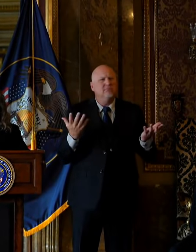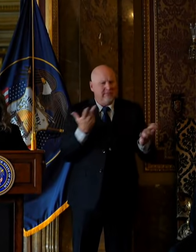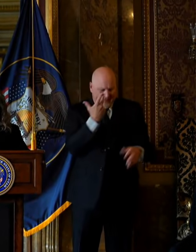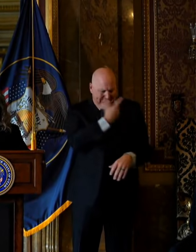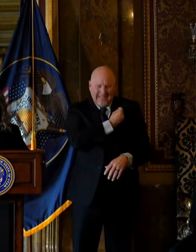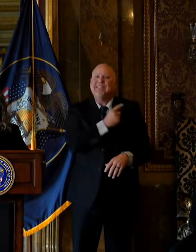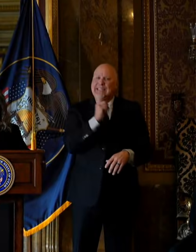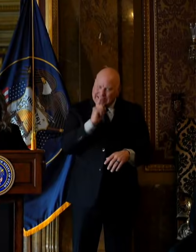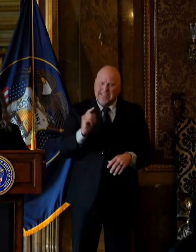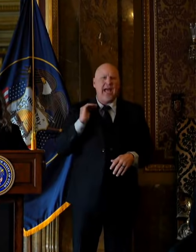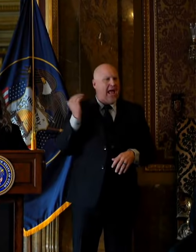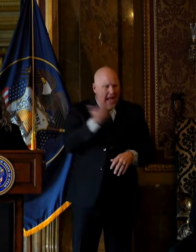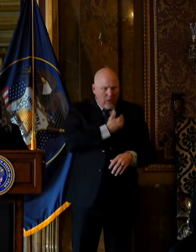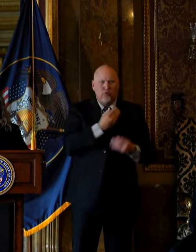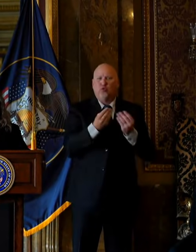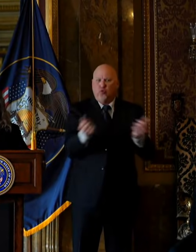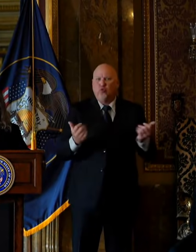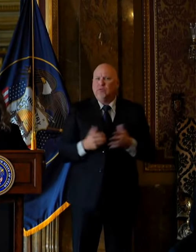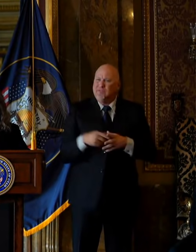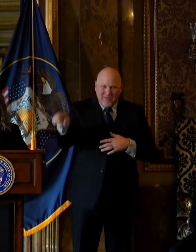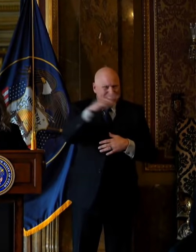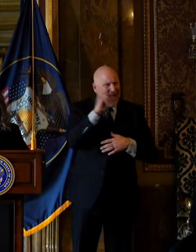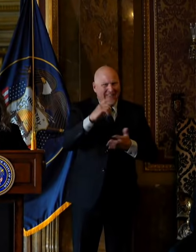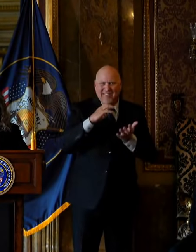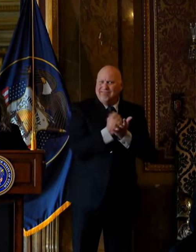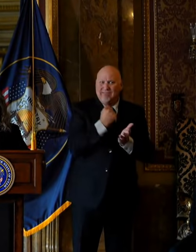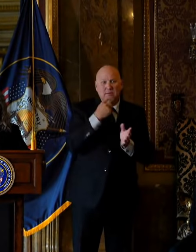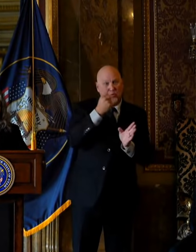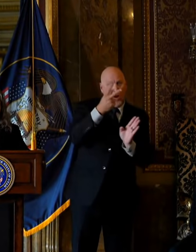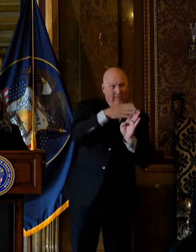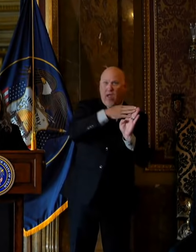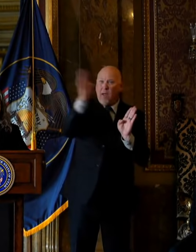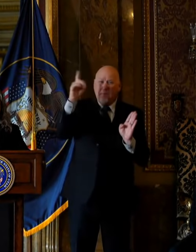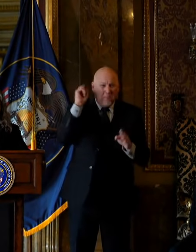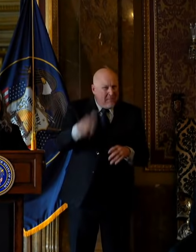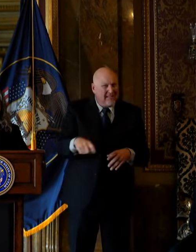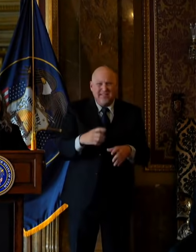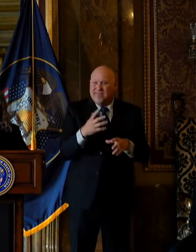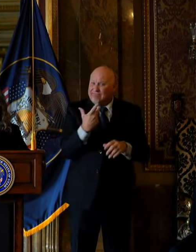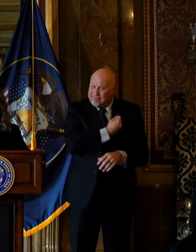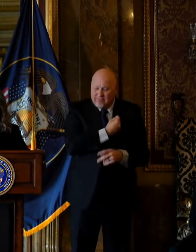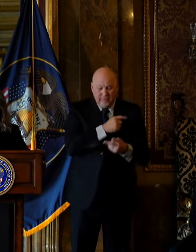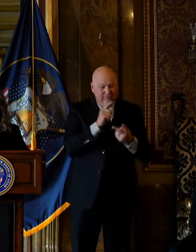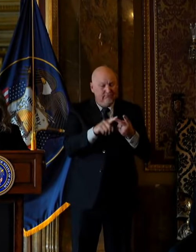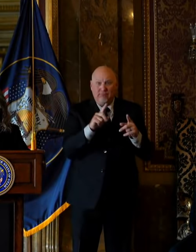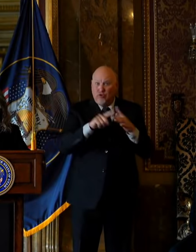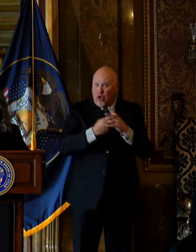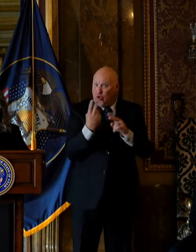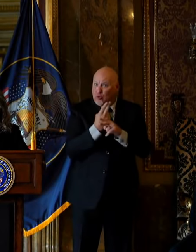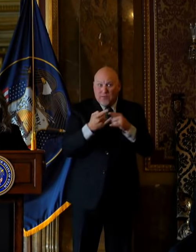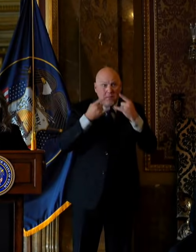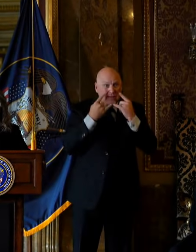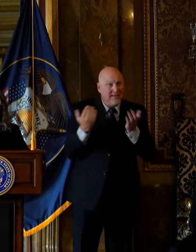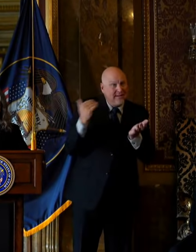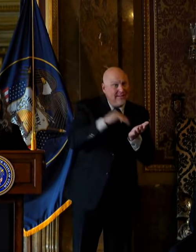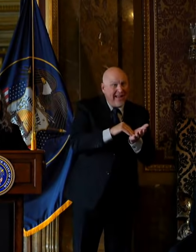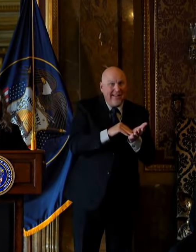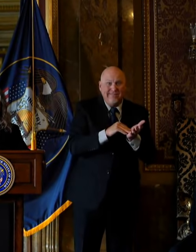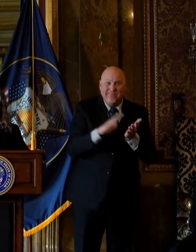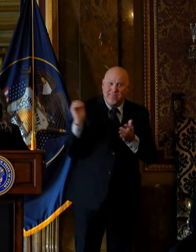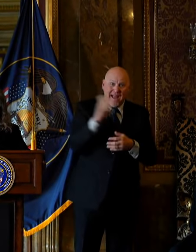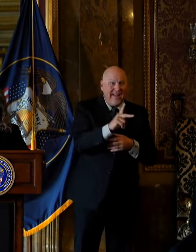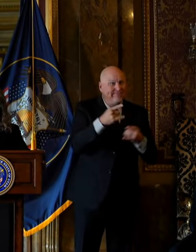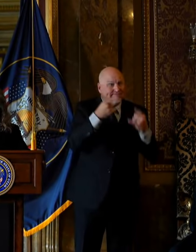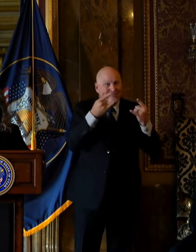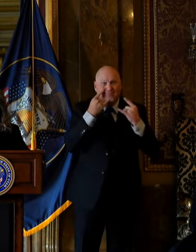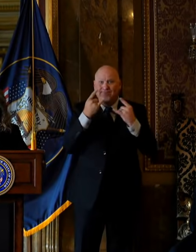all Utahns need to begin wearing masks now to put a stop to this current surge overwhelming hospitals. Let's start